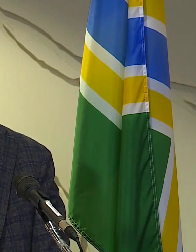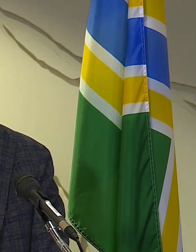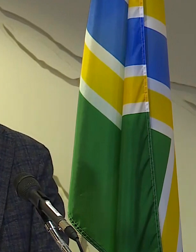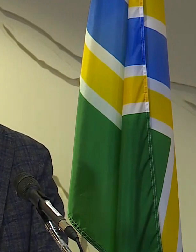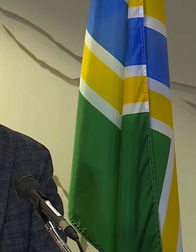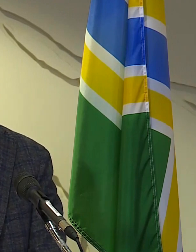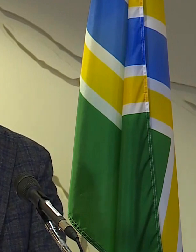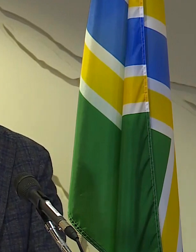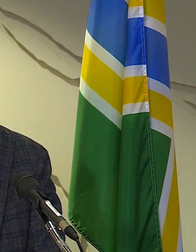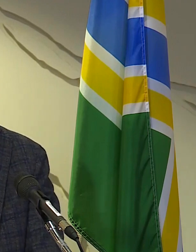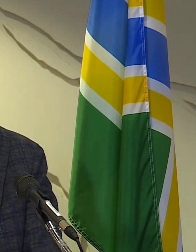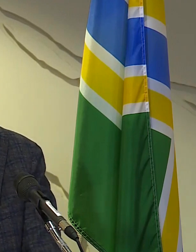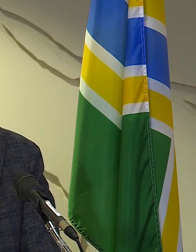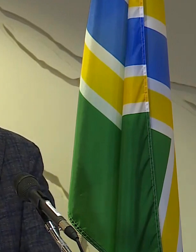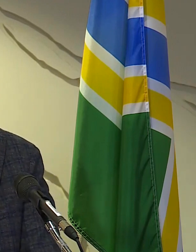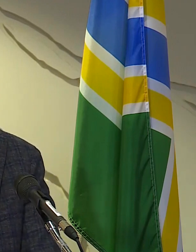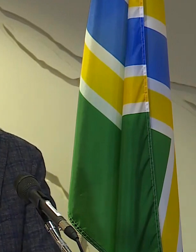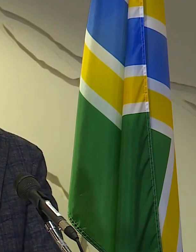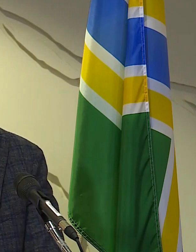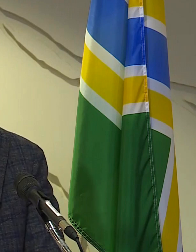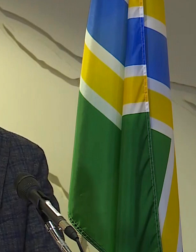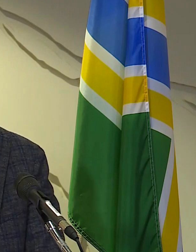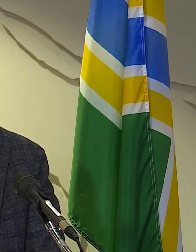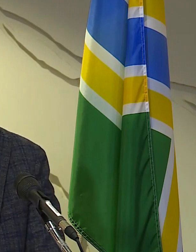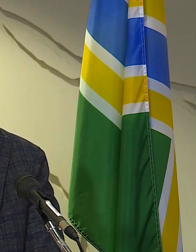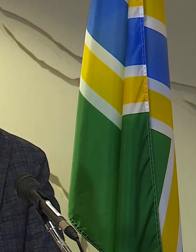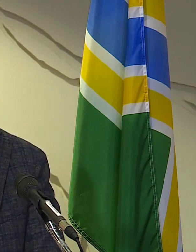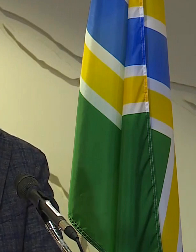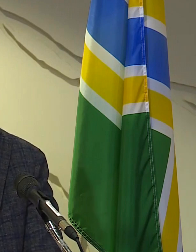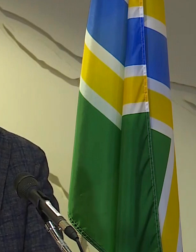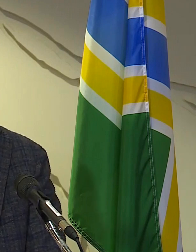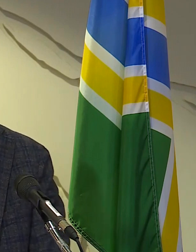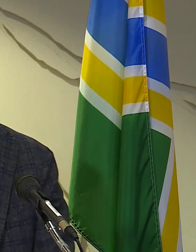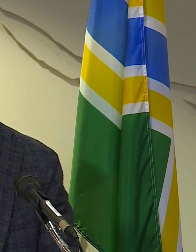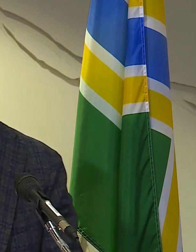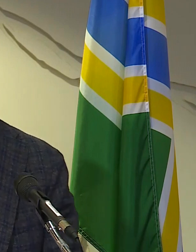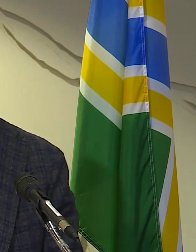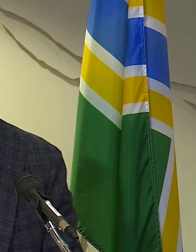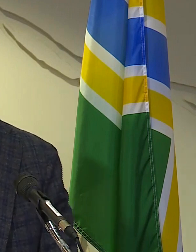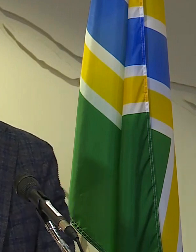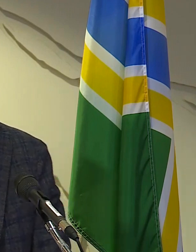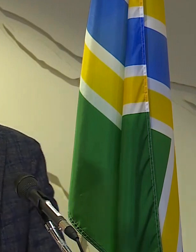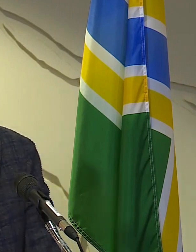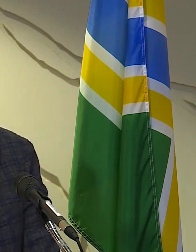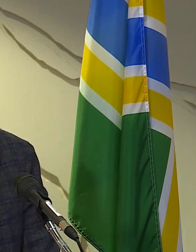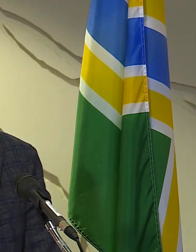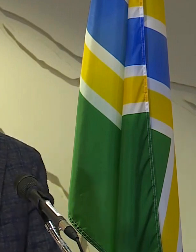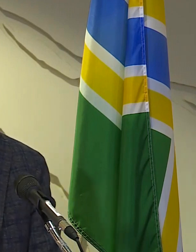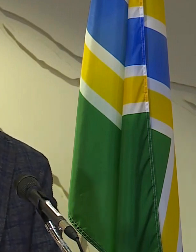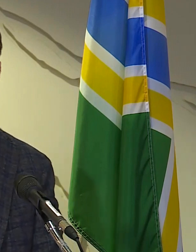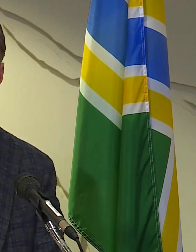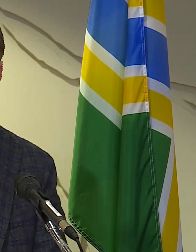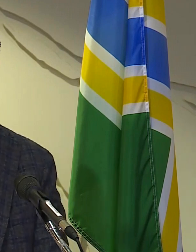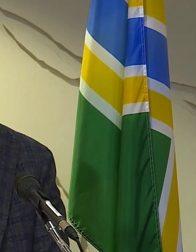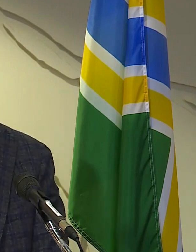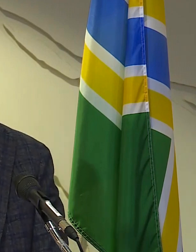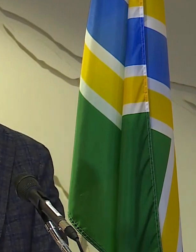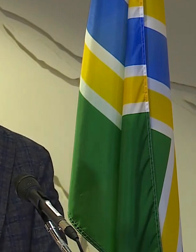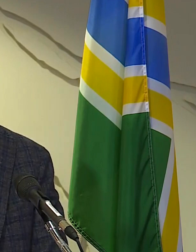last night. The hundreds of thousands who stayed home and stayed inside with their